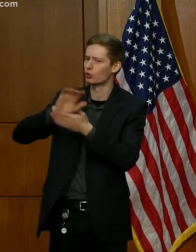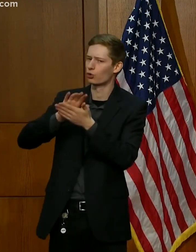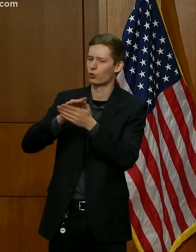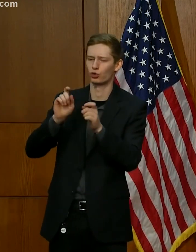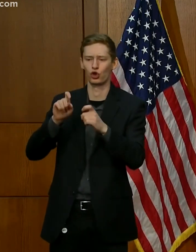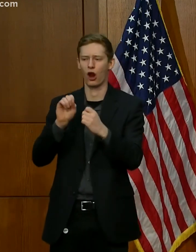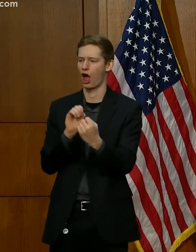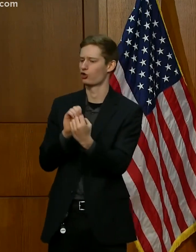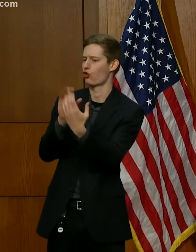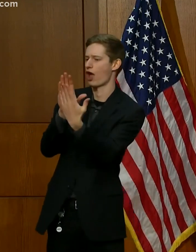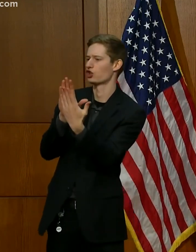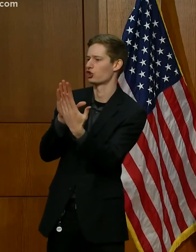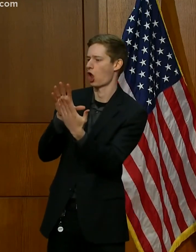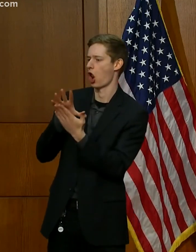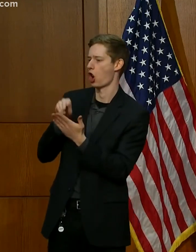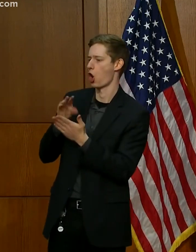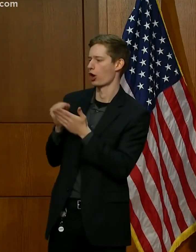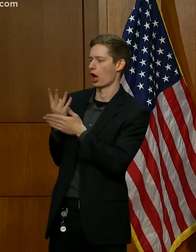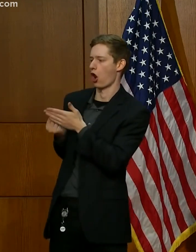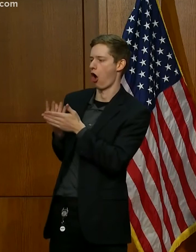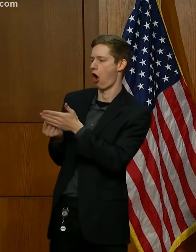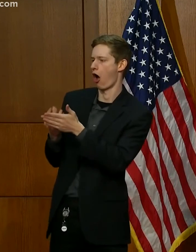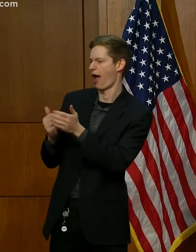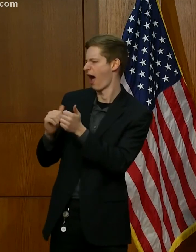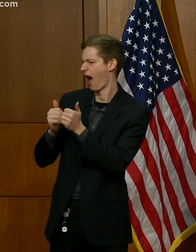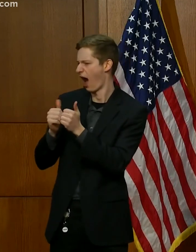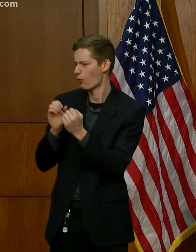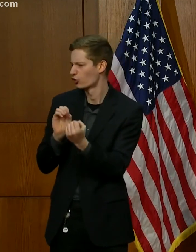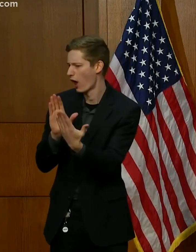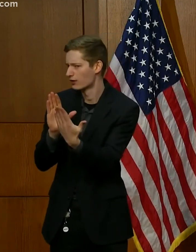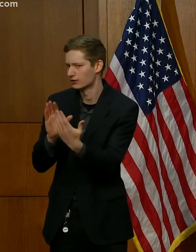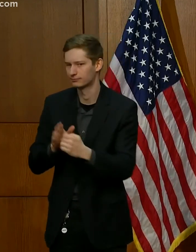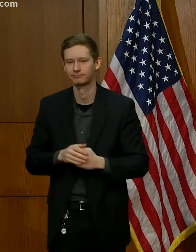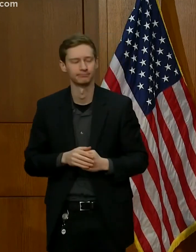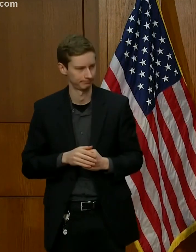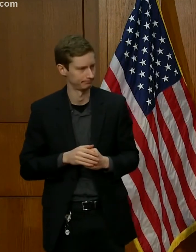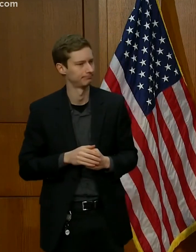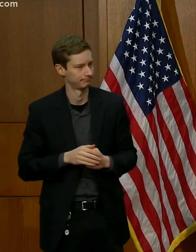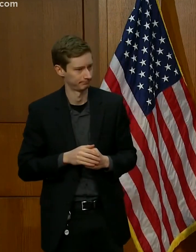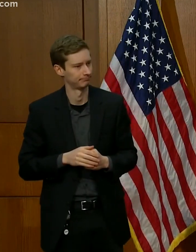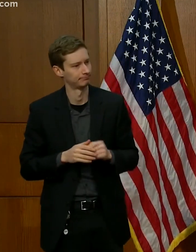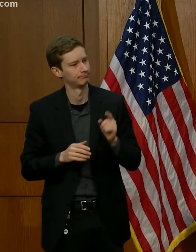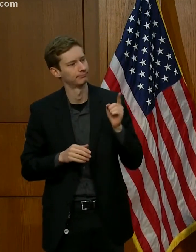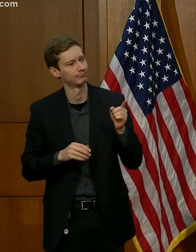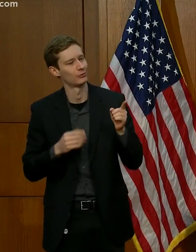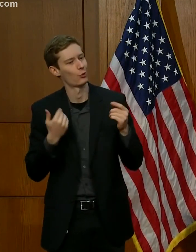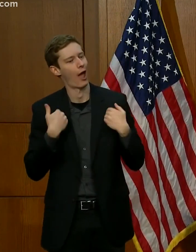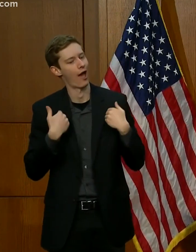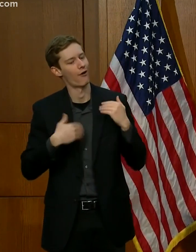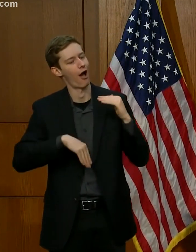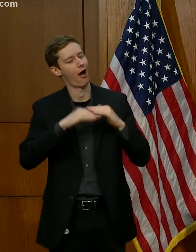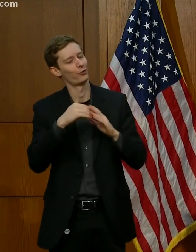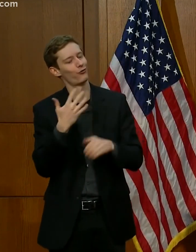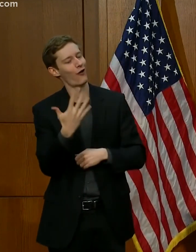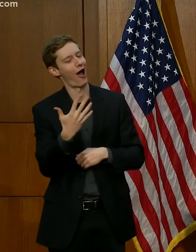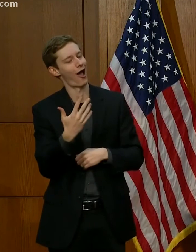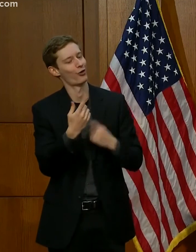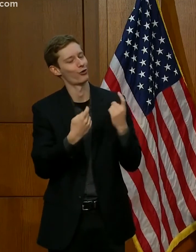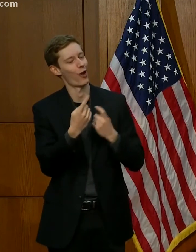executed. James, you want to? We'll take that question, Caton. This is, you get 5 questions today, right?